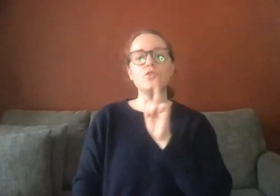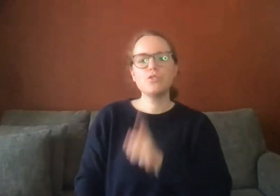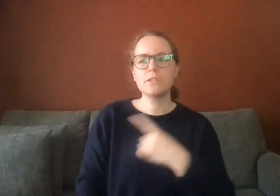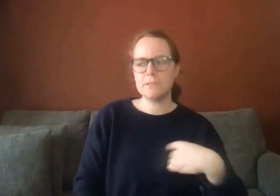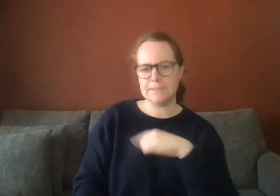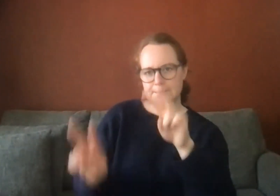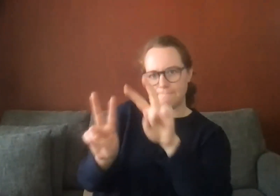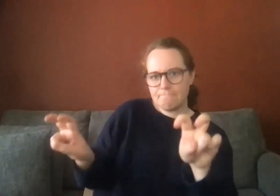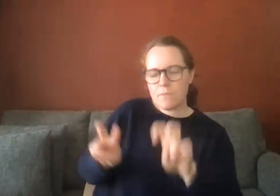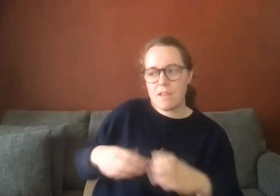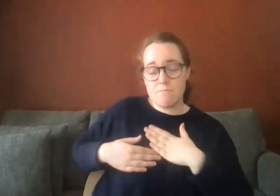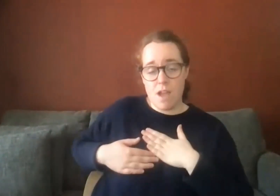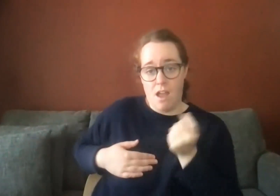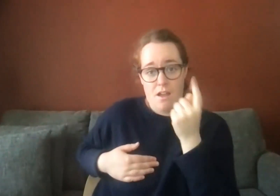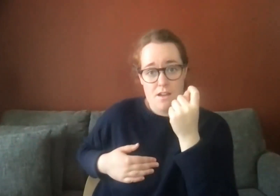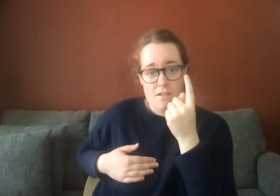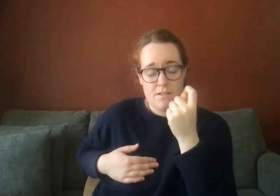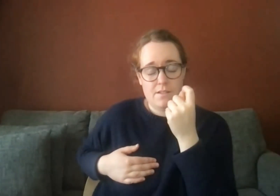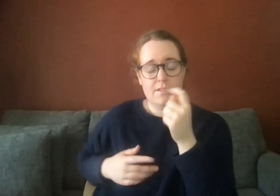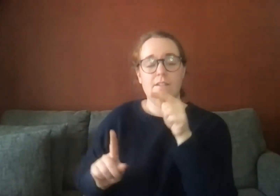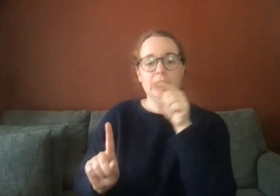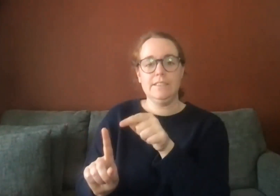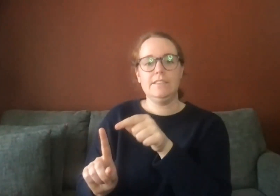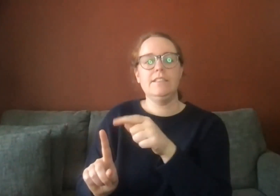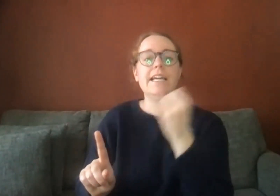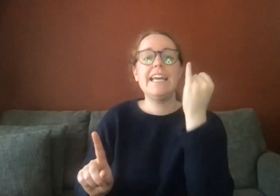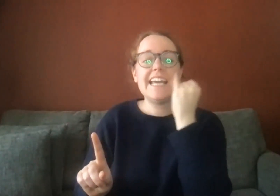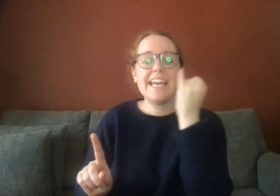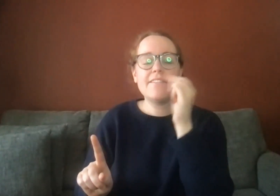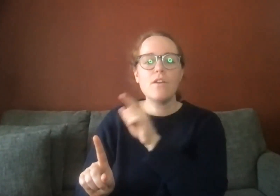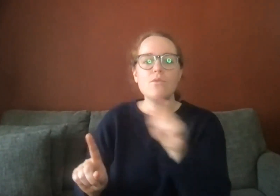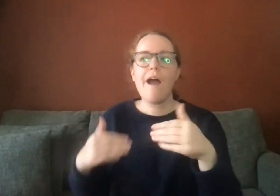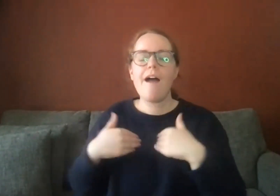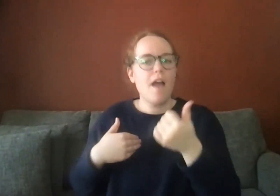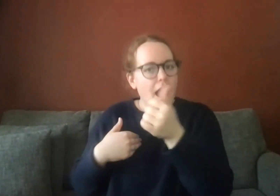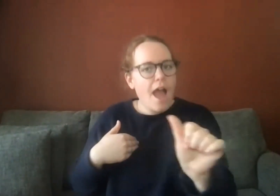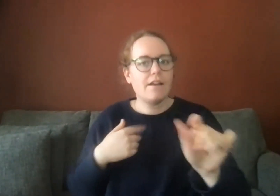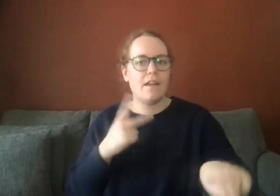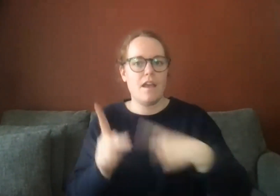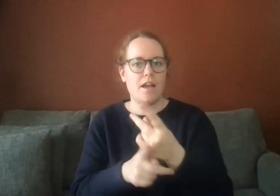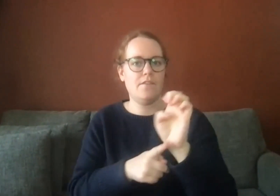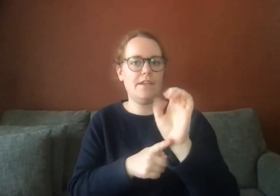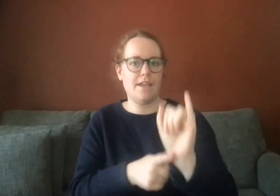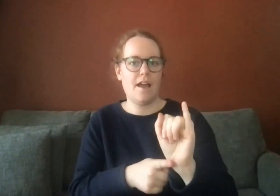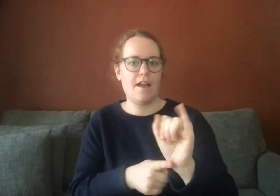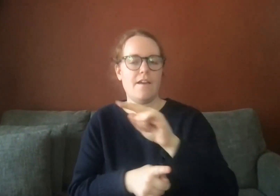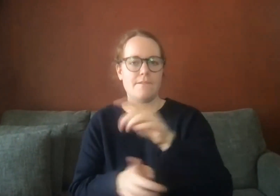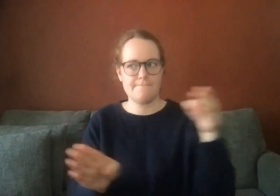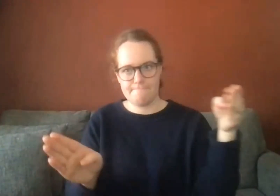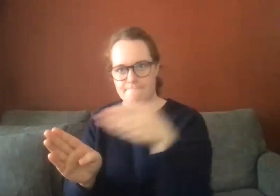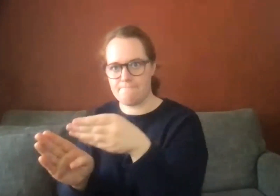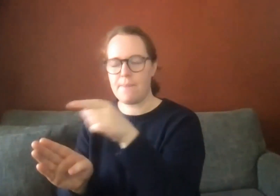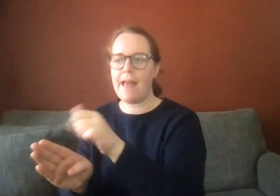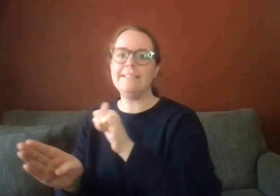my understanding is we would, if you're on any type of EI, we would direct you to the self-employment